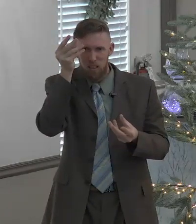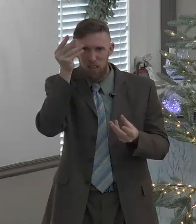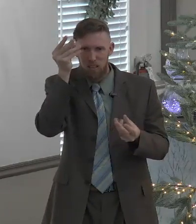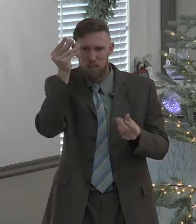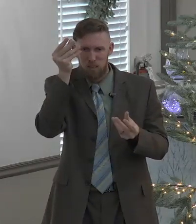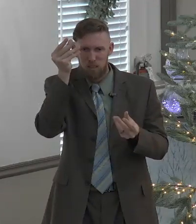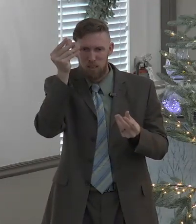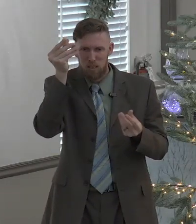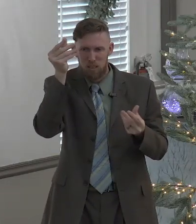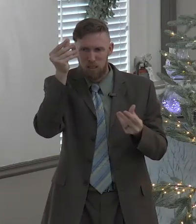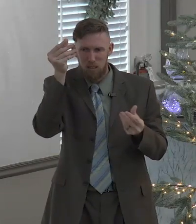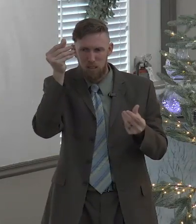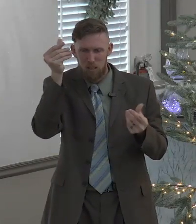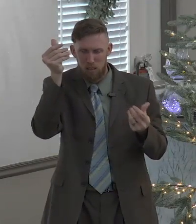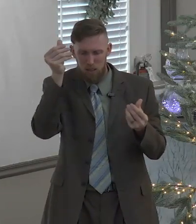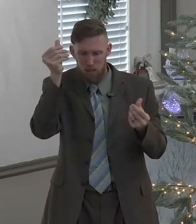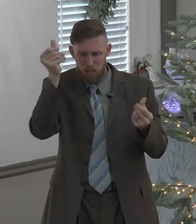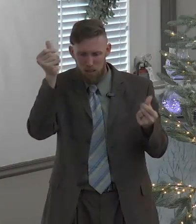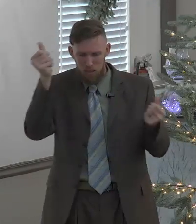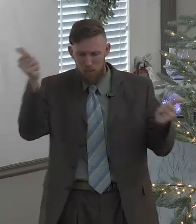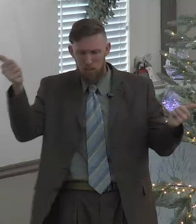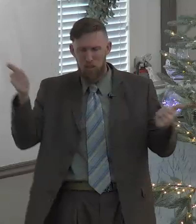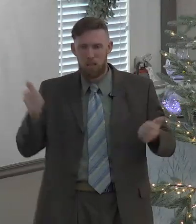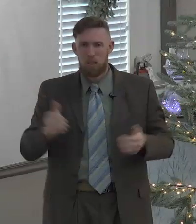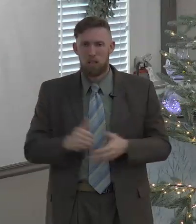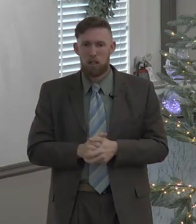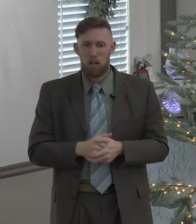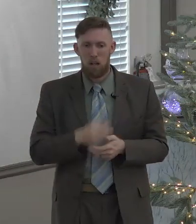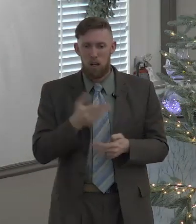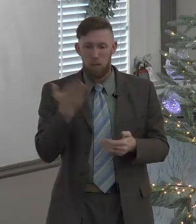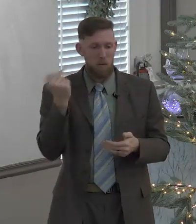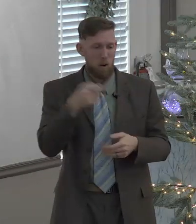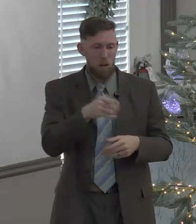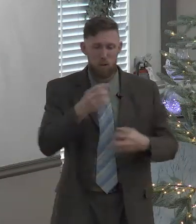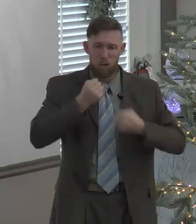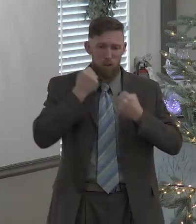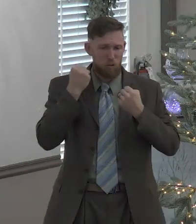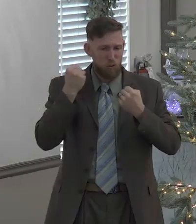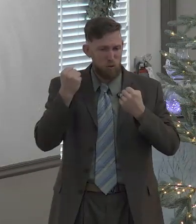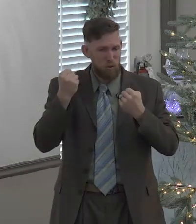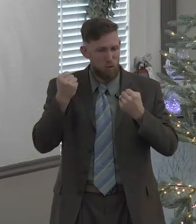brain. And now he went from this robust,